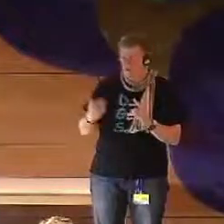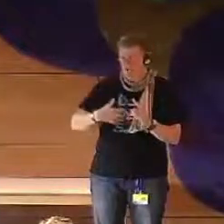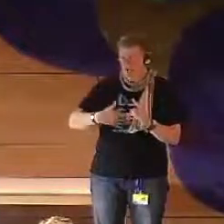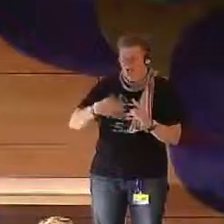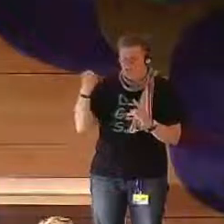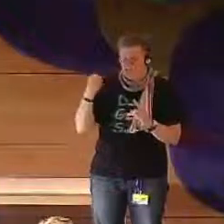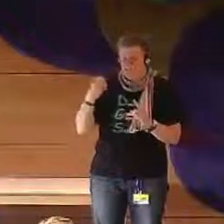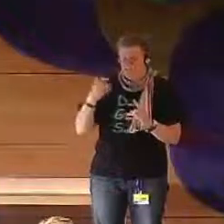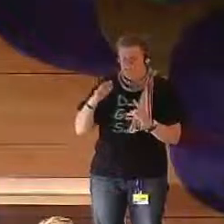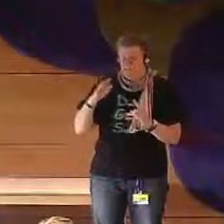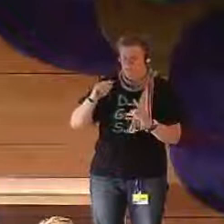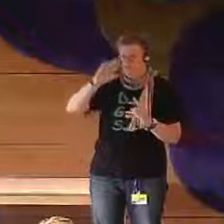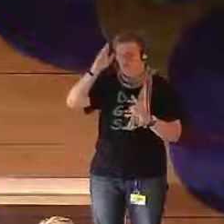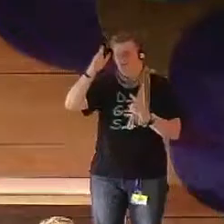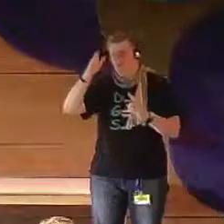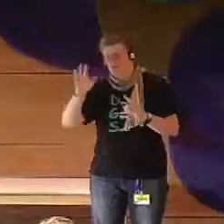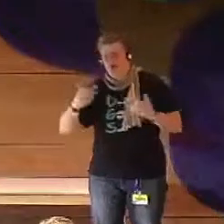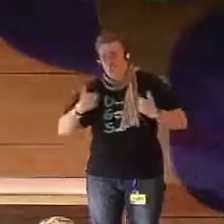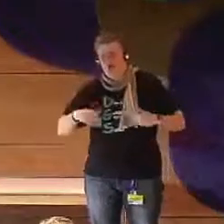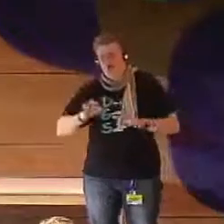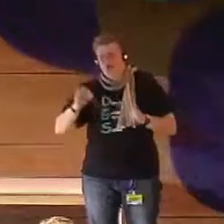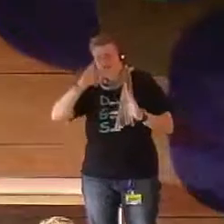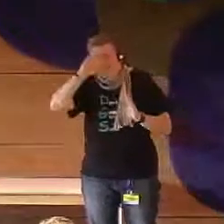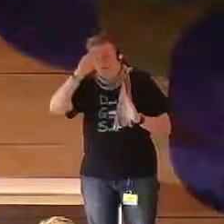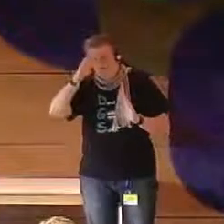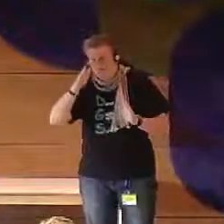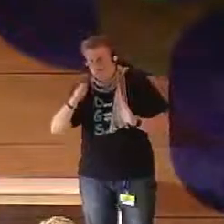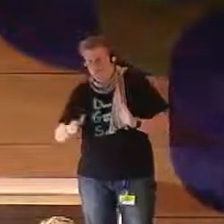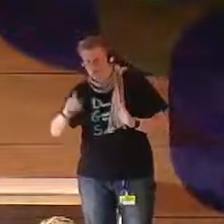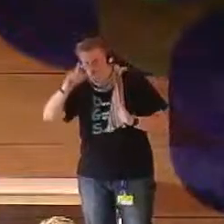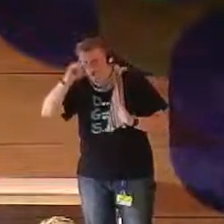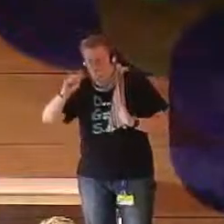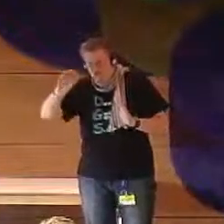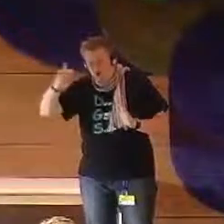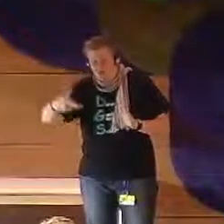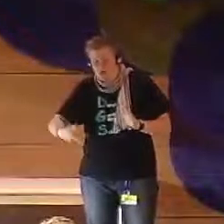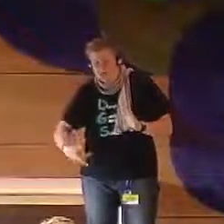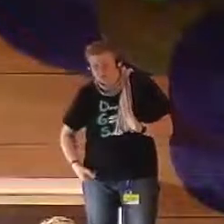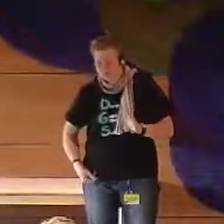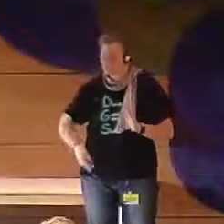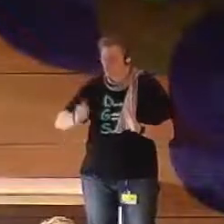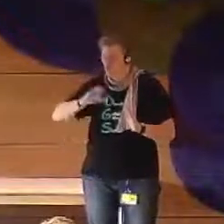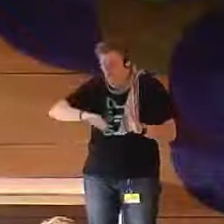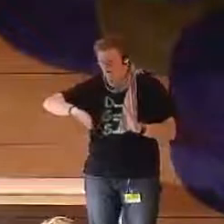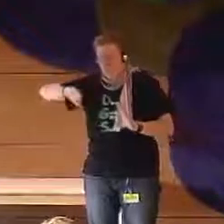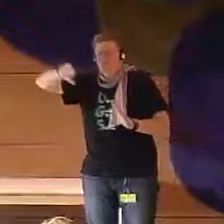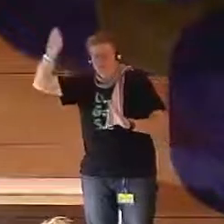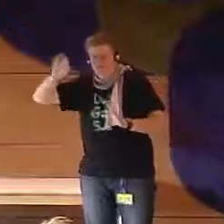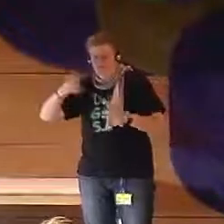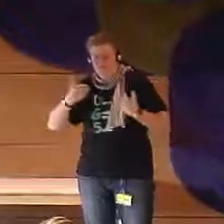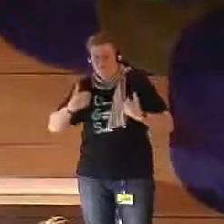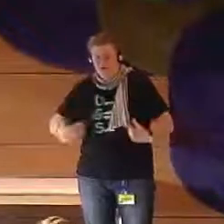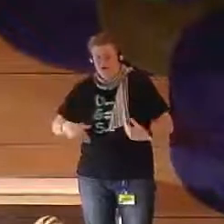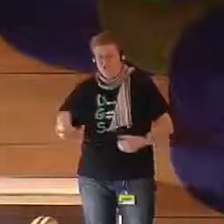you're going to have another injection coming up. So it's quite, there is a period of time, but you will get some fluctuations, and